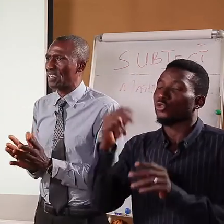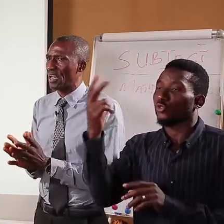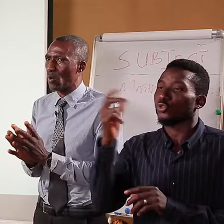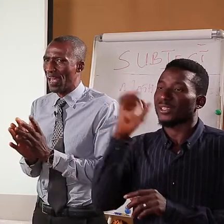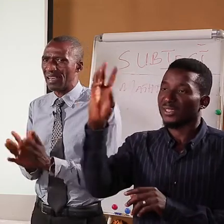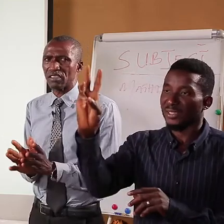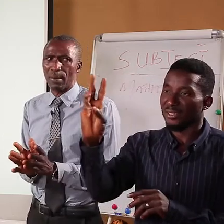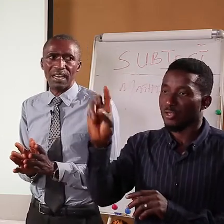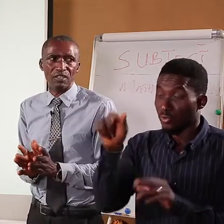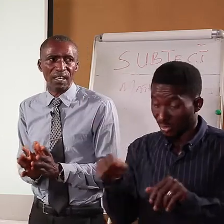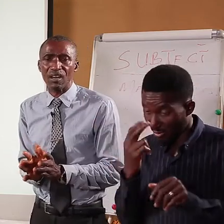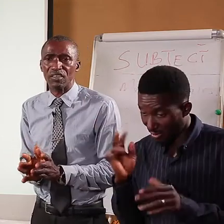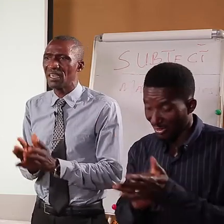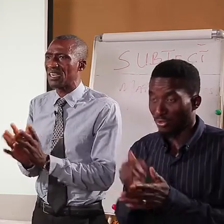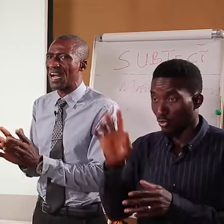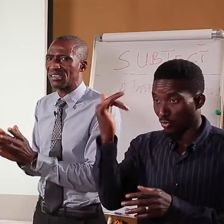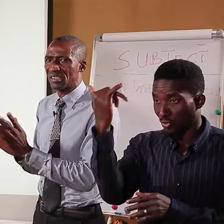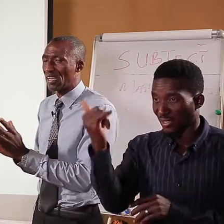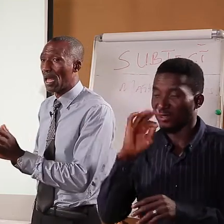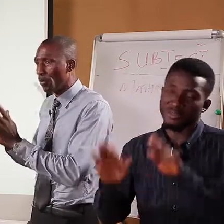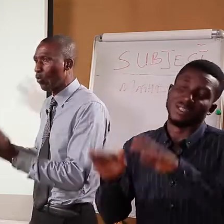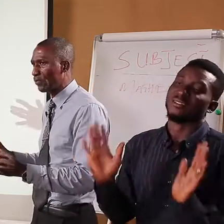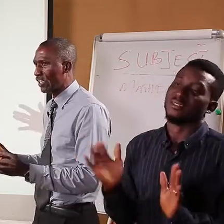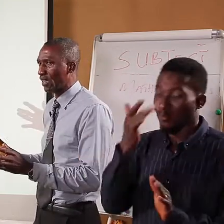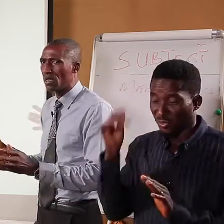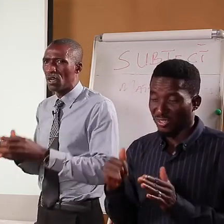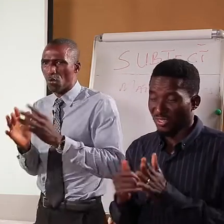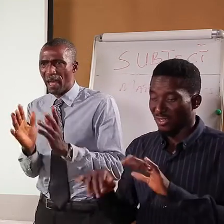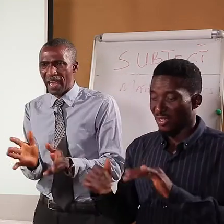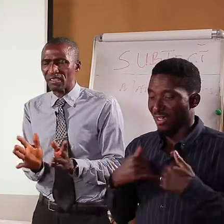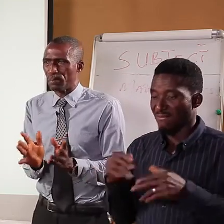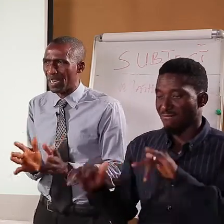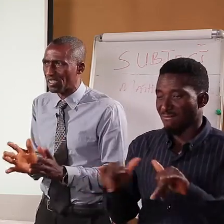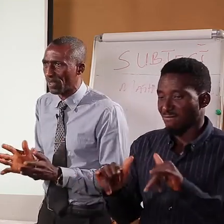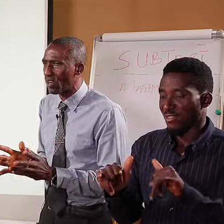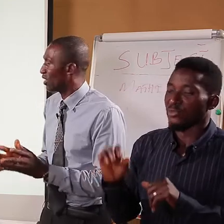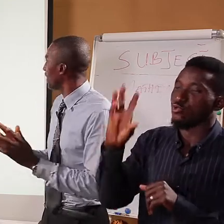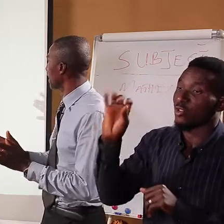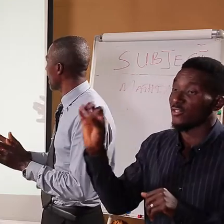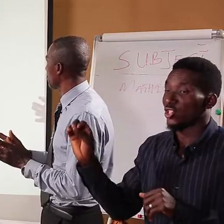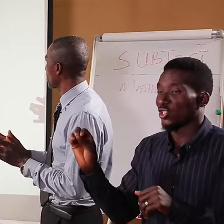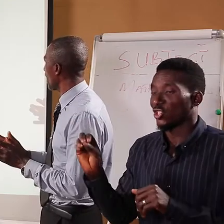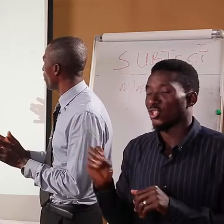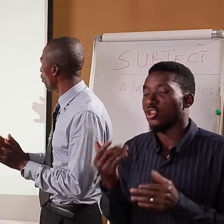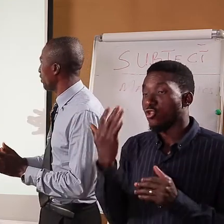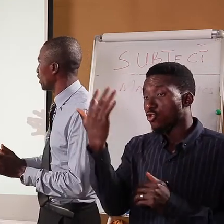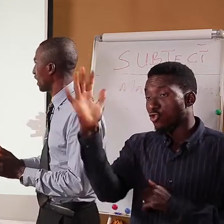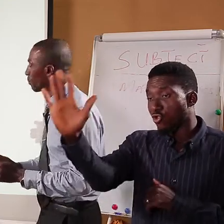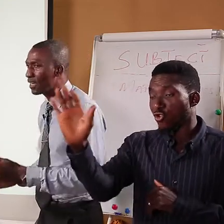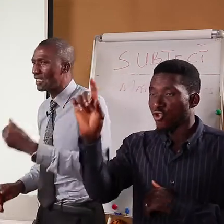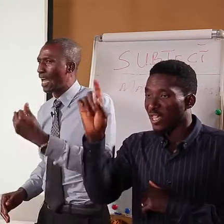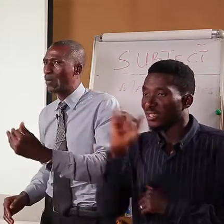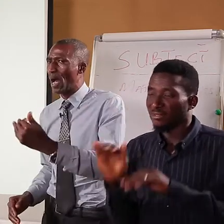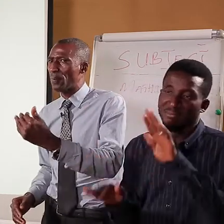now see that your x is balanced because it has the same coefficient. Your x is balanced because it has the same